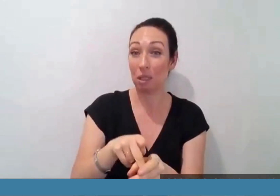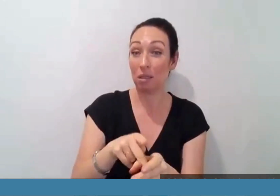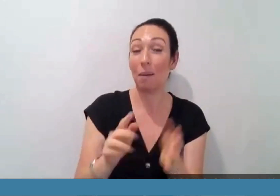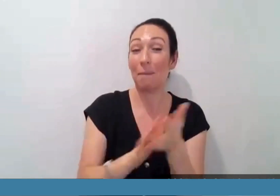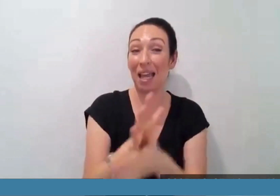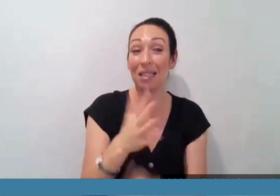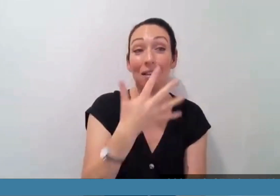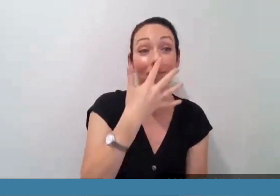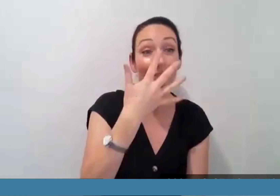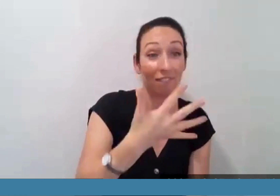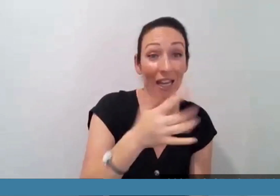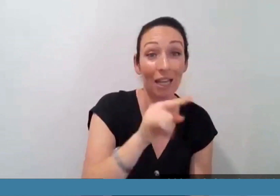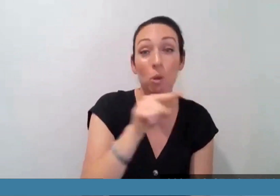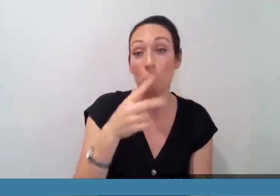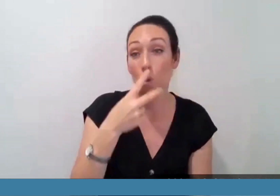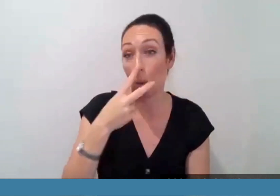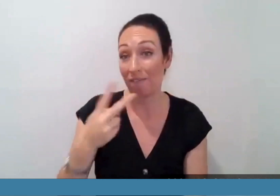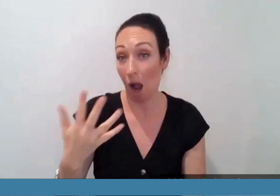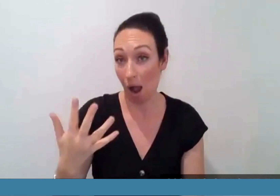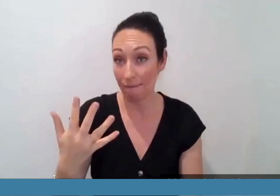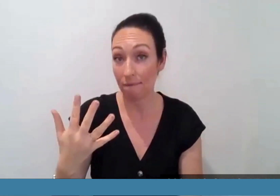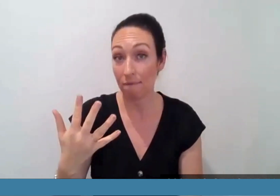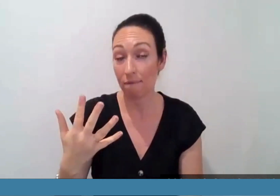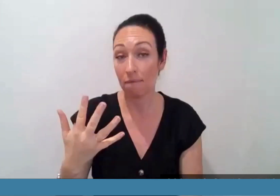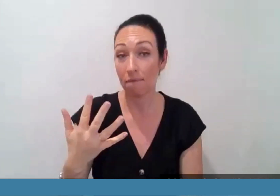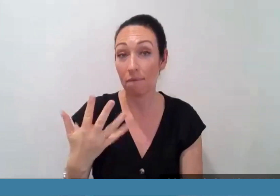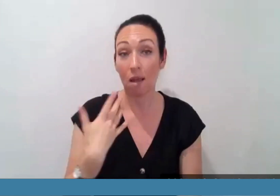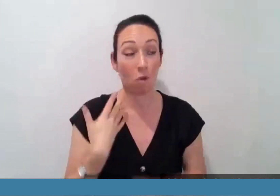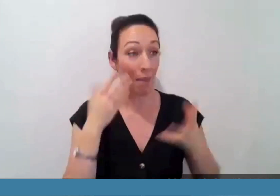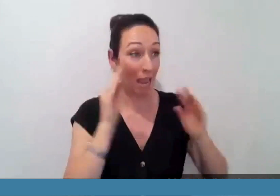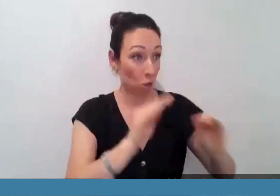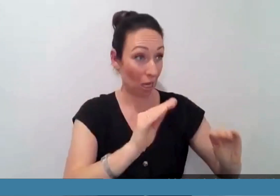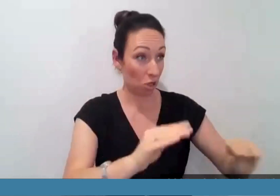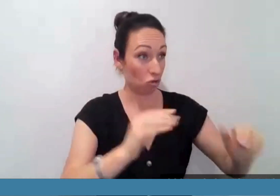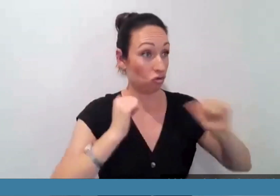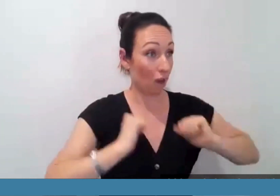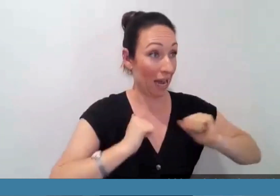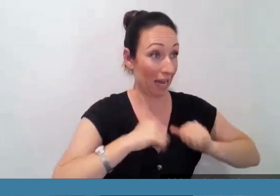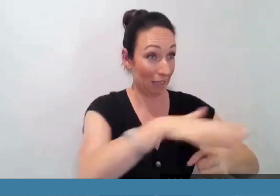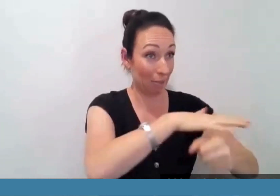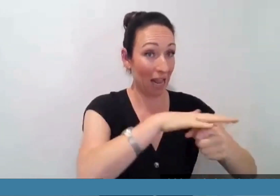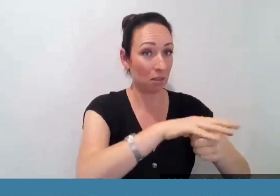to 25, to move from education and training into meaningful careers.